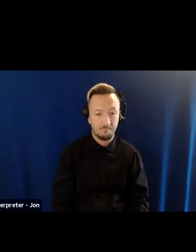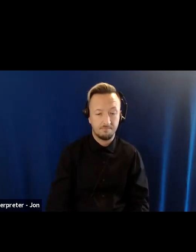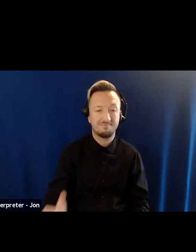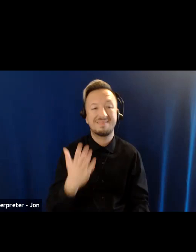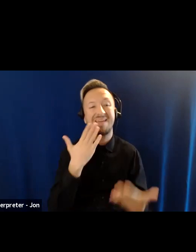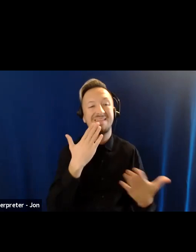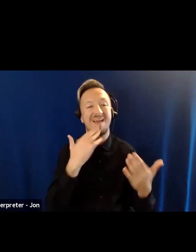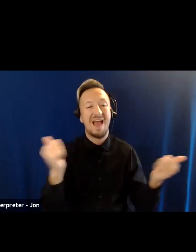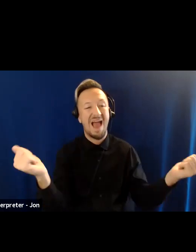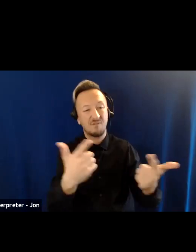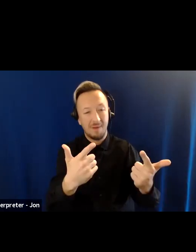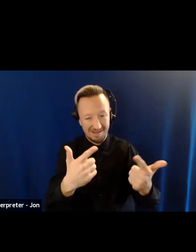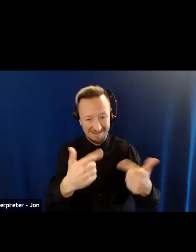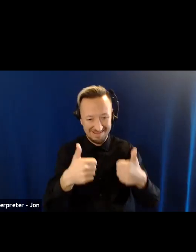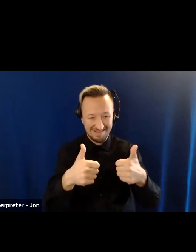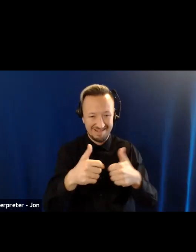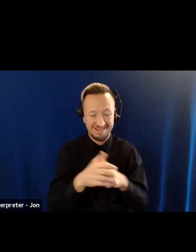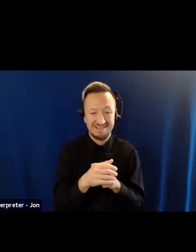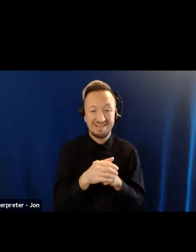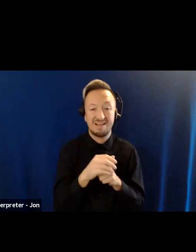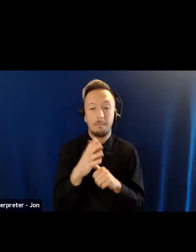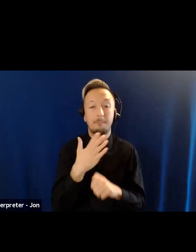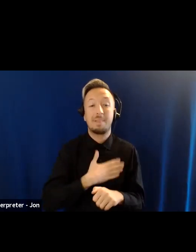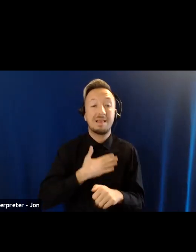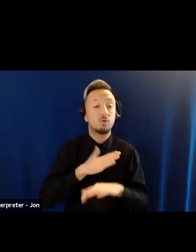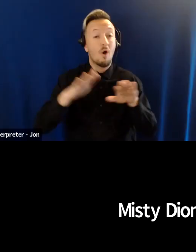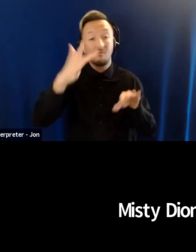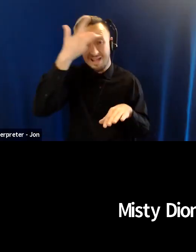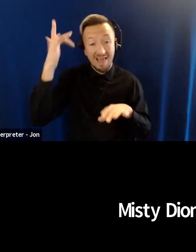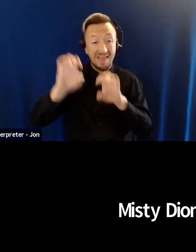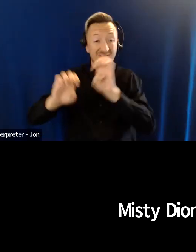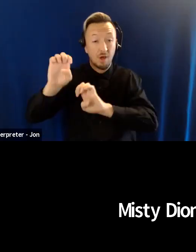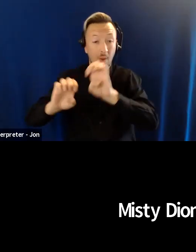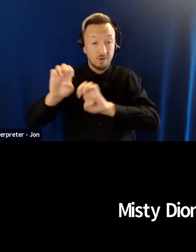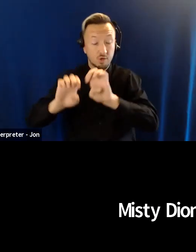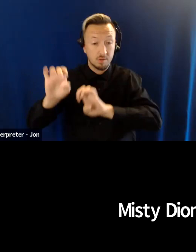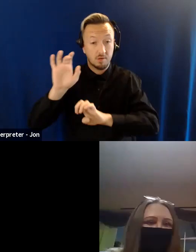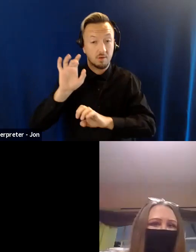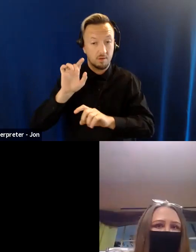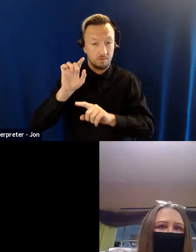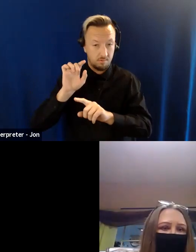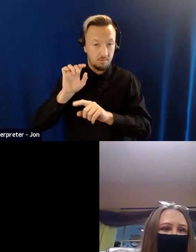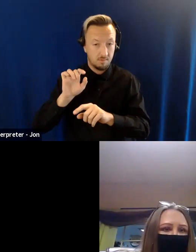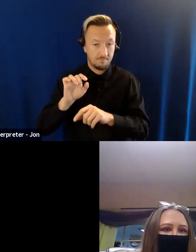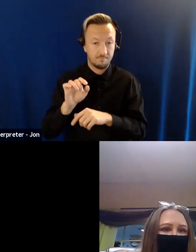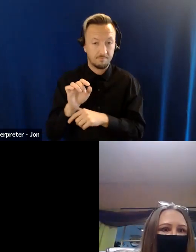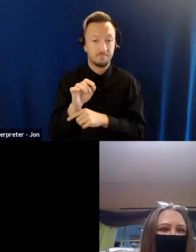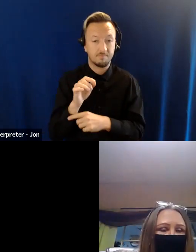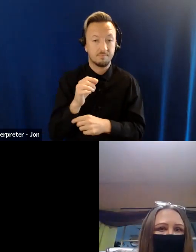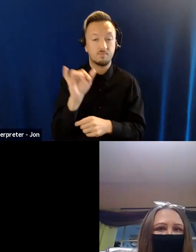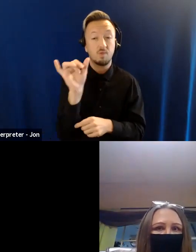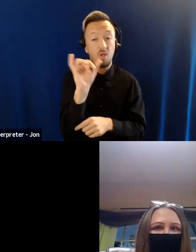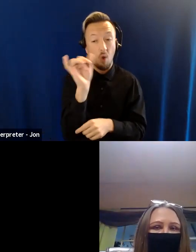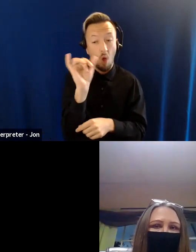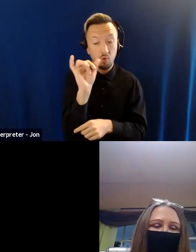Thank you, everybody, again. And please don't forget to fill out your evaluation for this session. We also